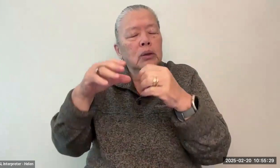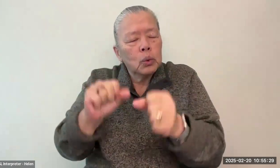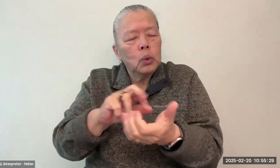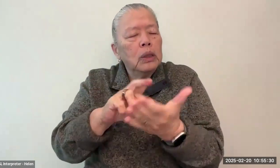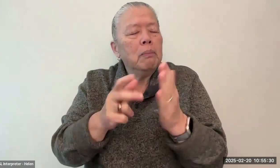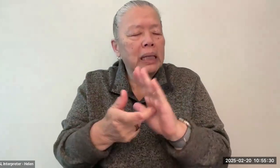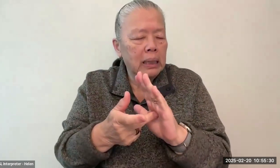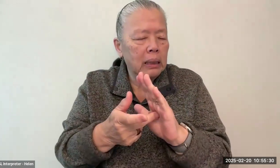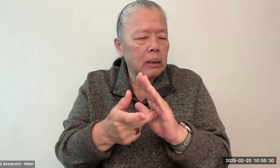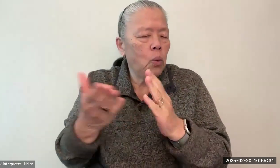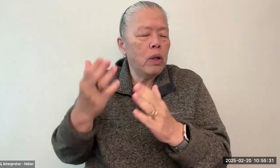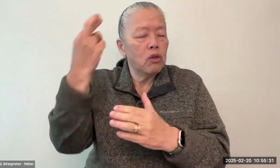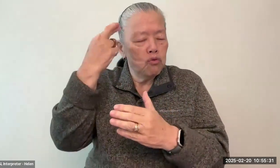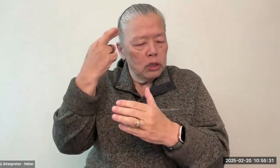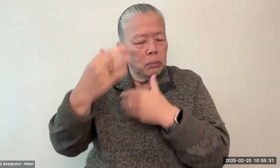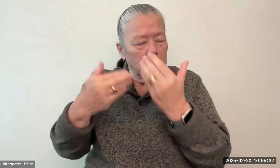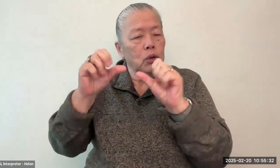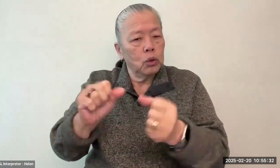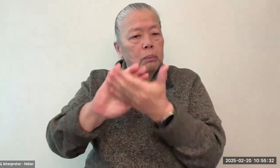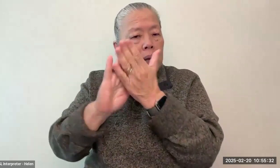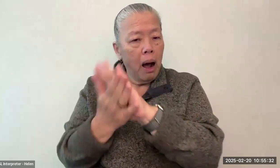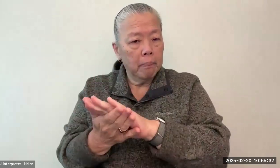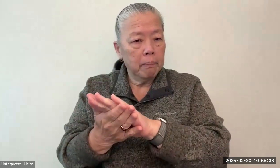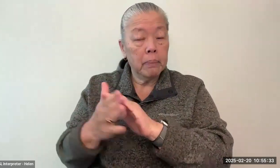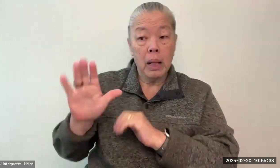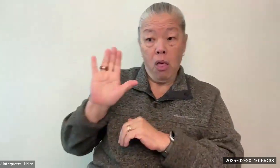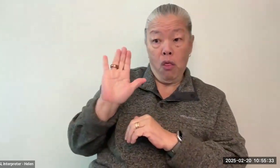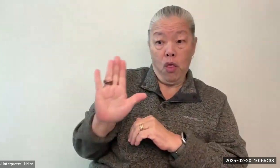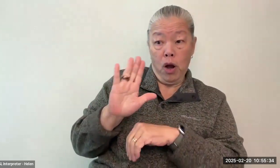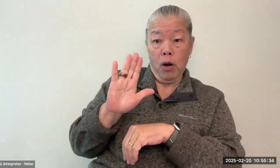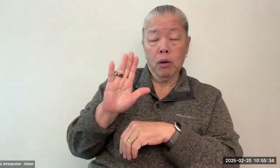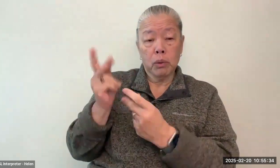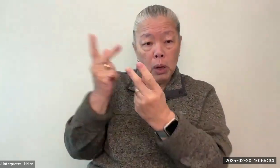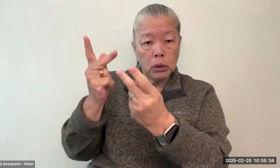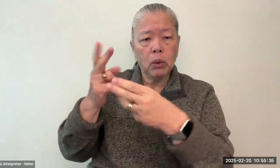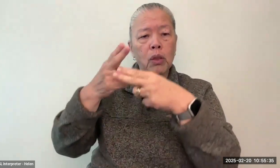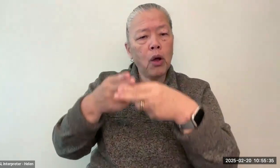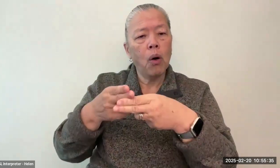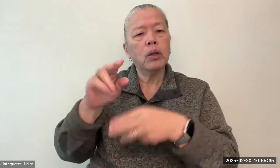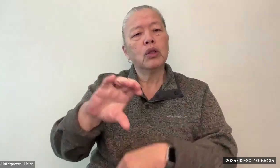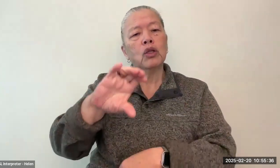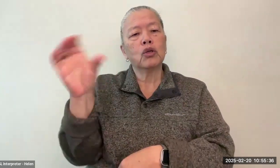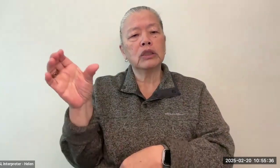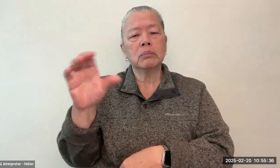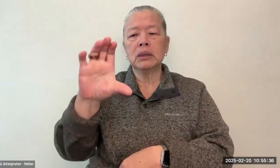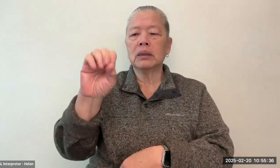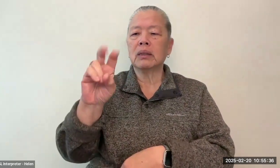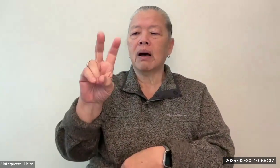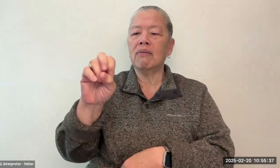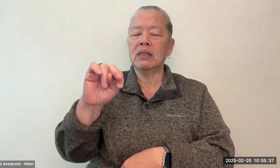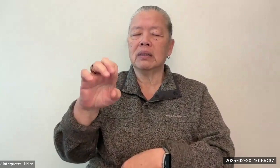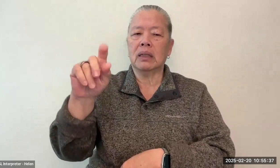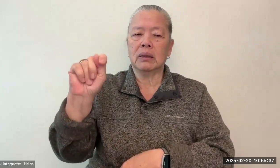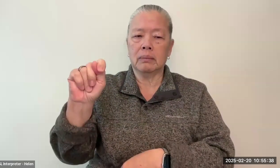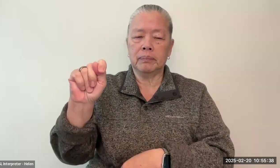it could be. They called their proposal the Christmas Covenant. The Standing Committee on